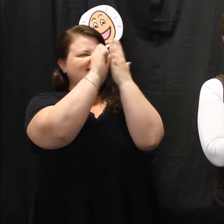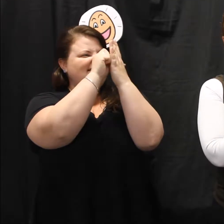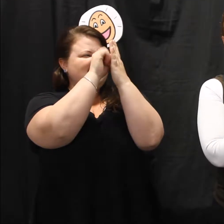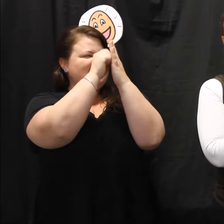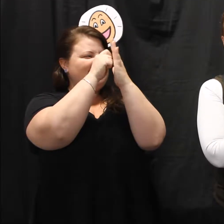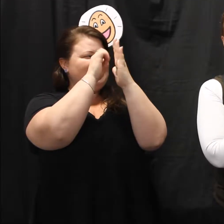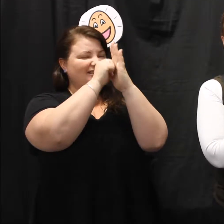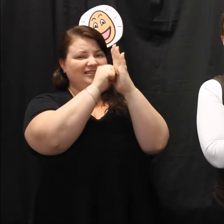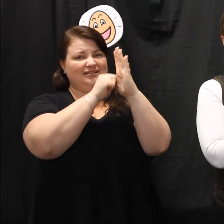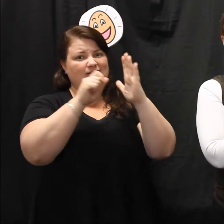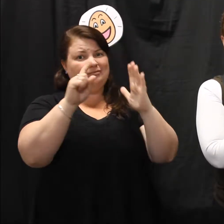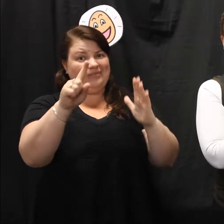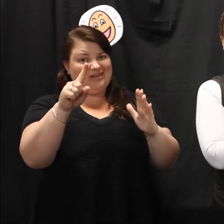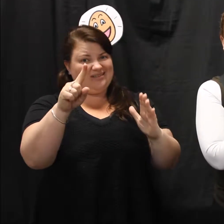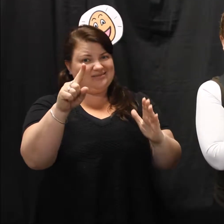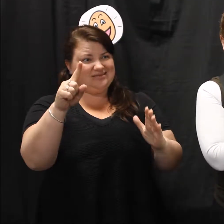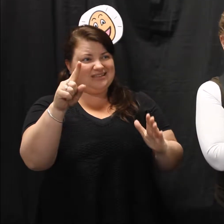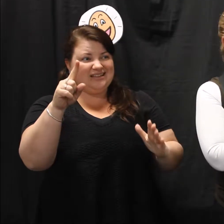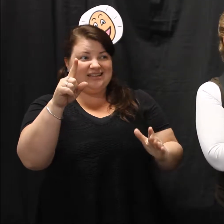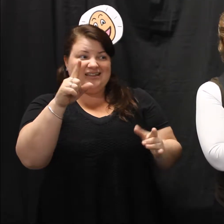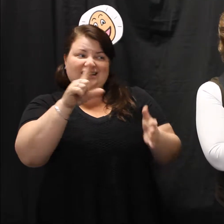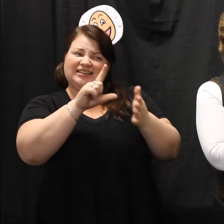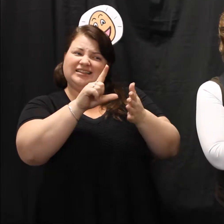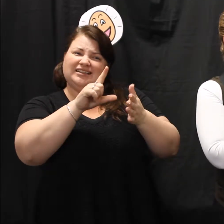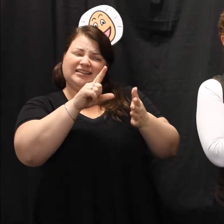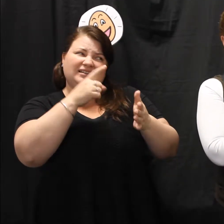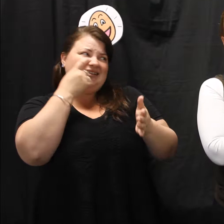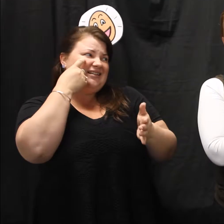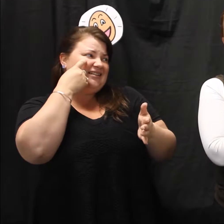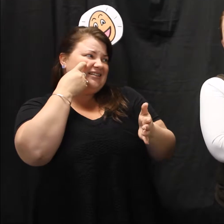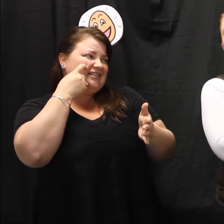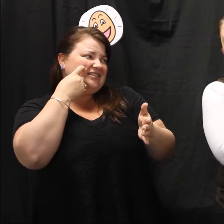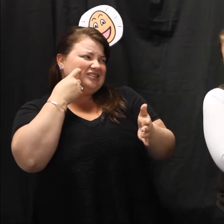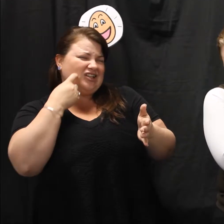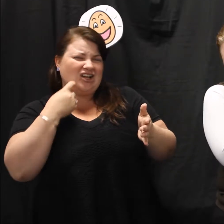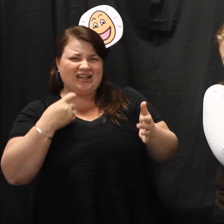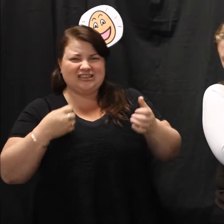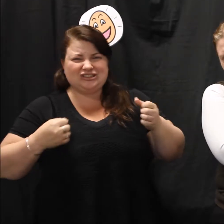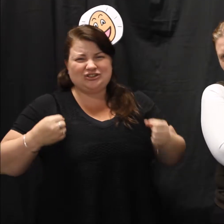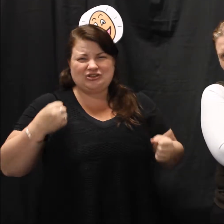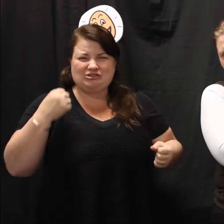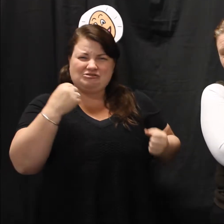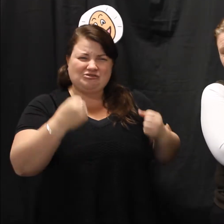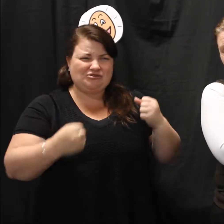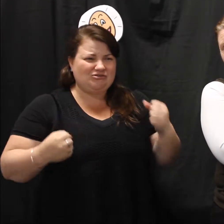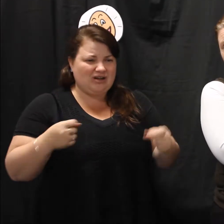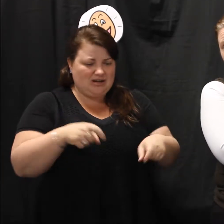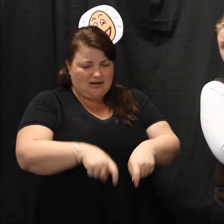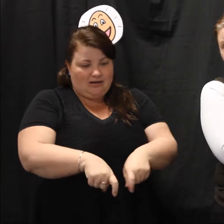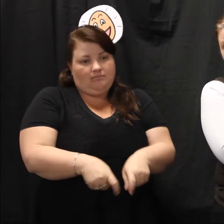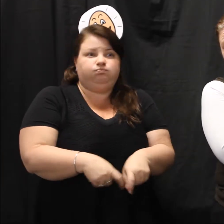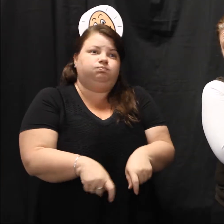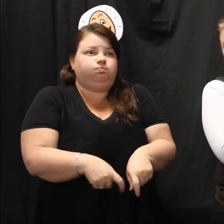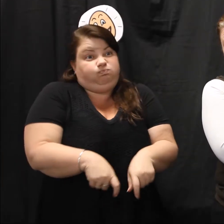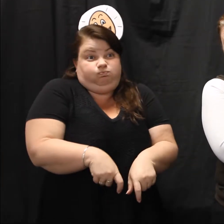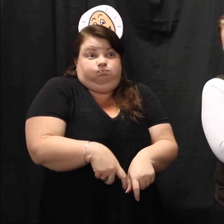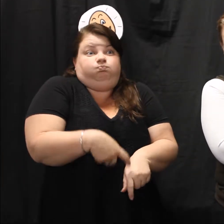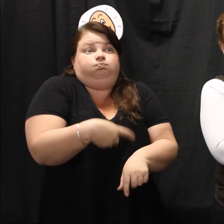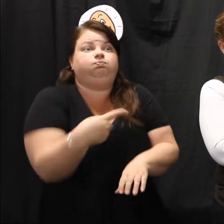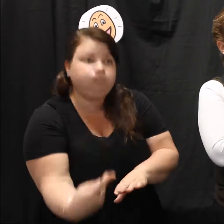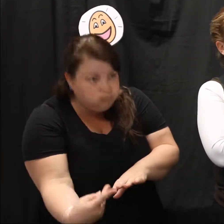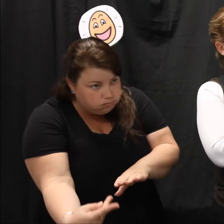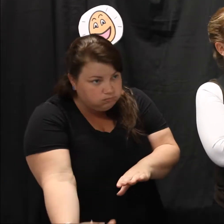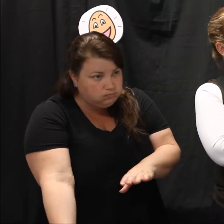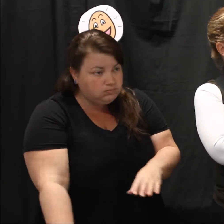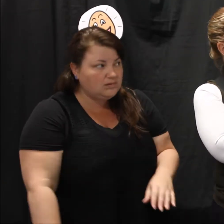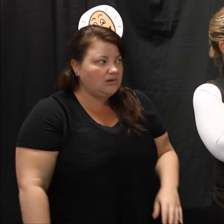when he tried to run around, he buckled at the knees.